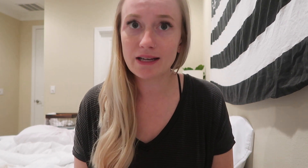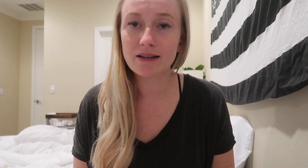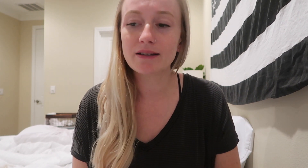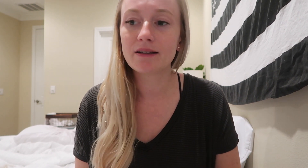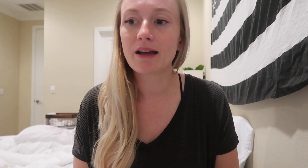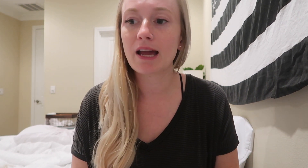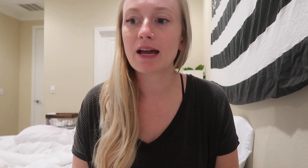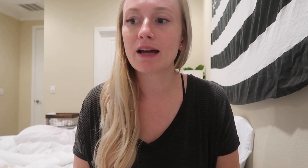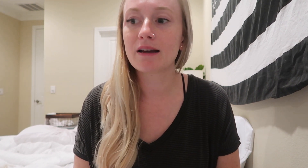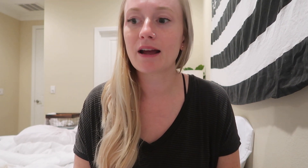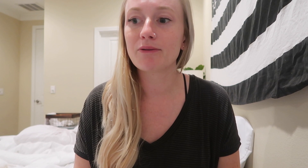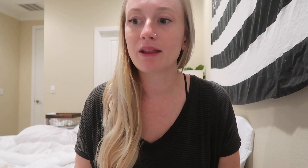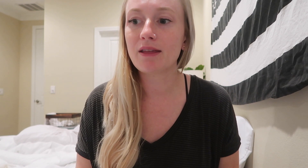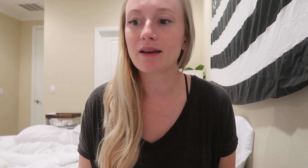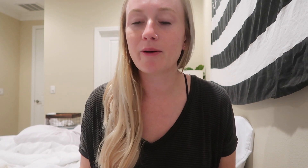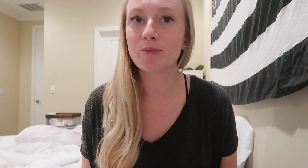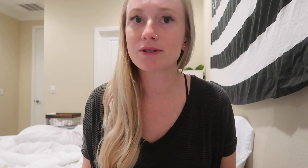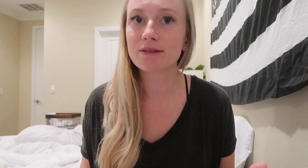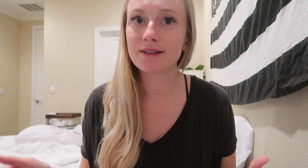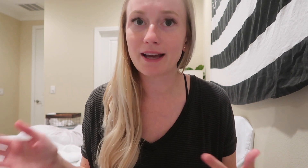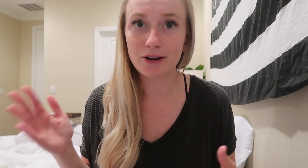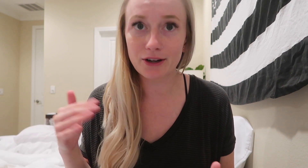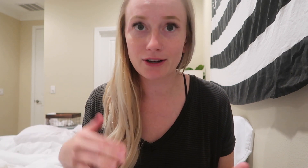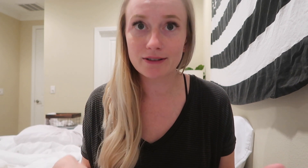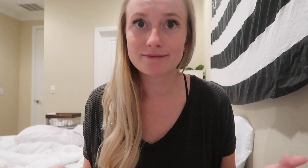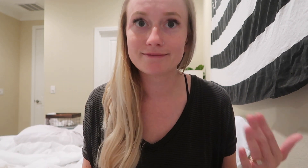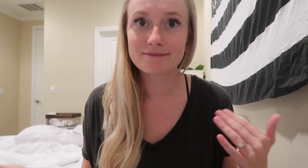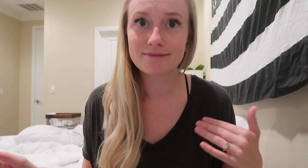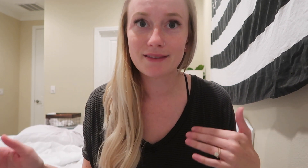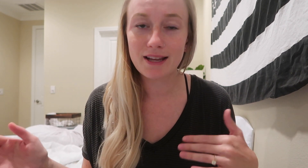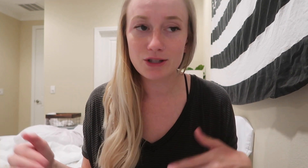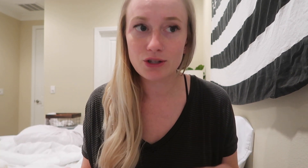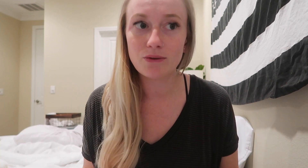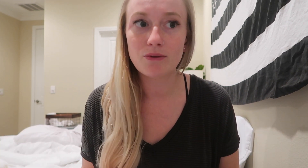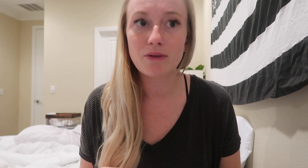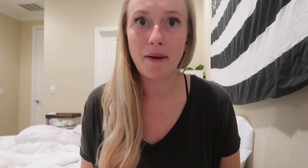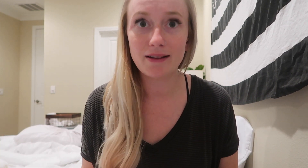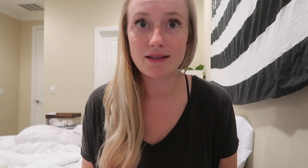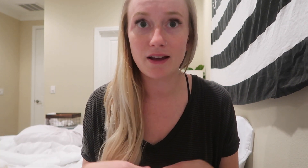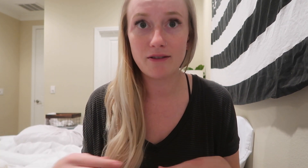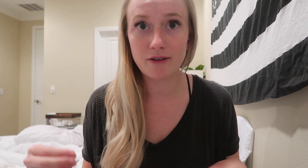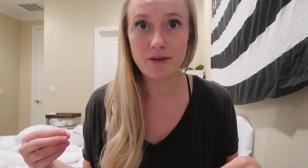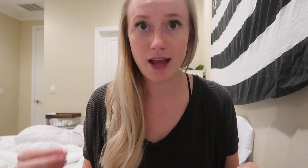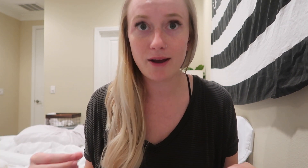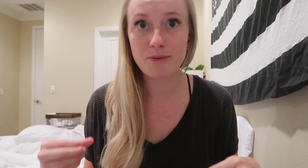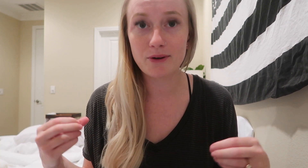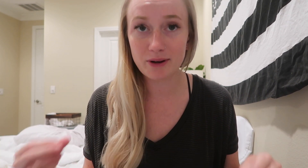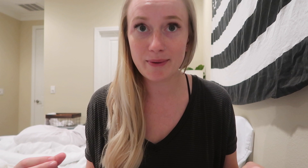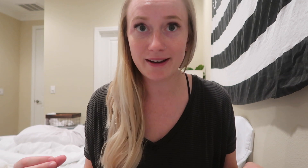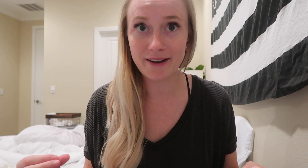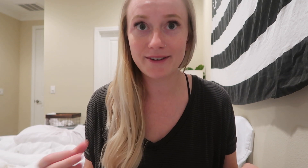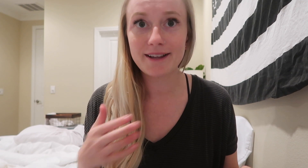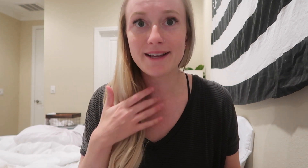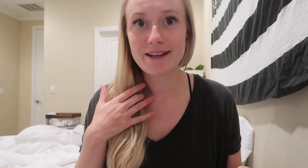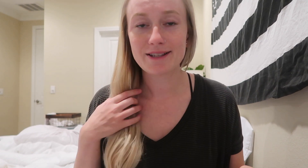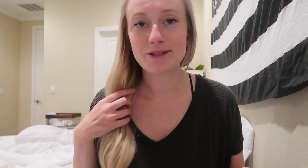routine, and I really think it helps get her into the mindset of, okay, we're going to bed now.